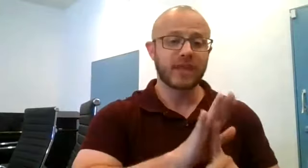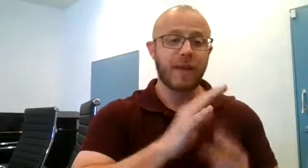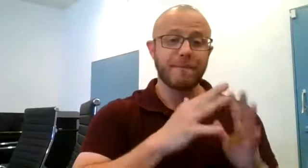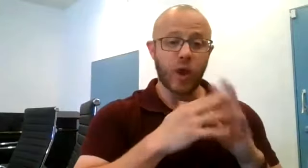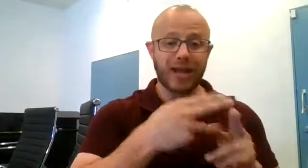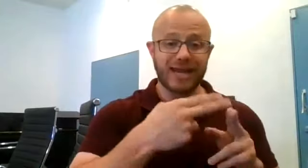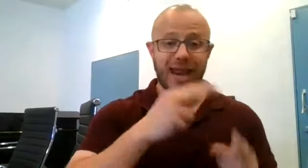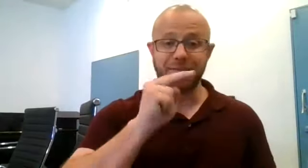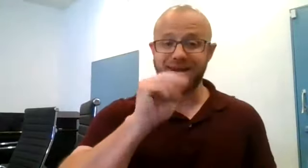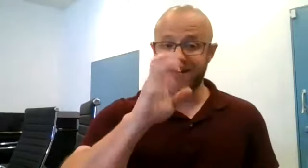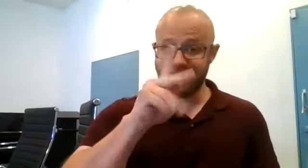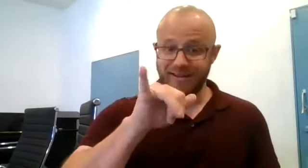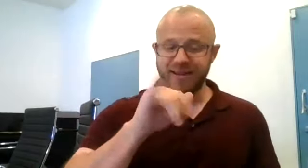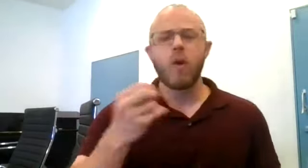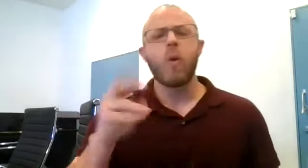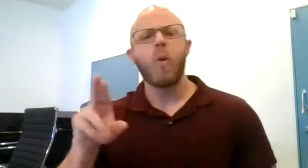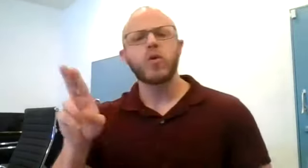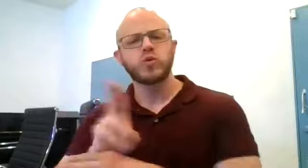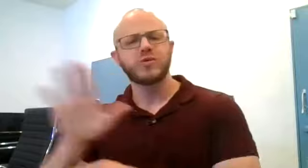He used Mickey